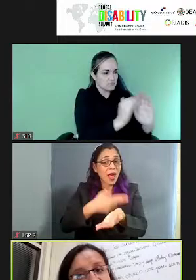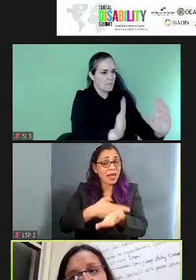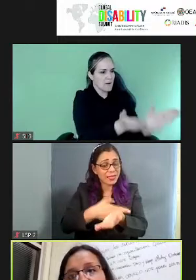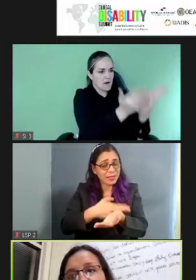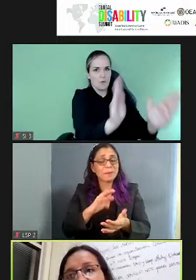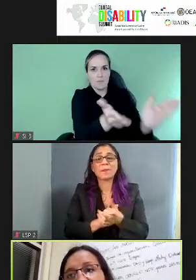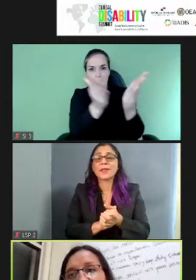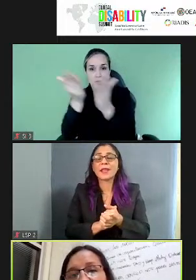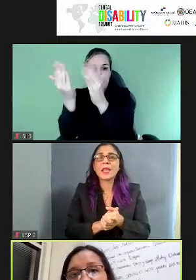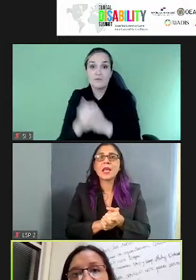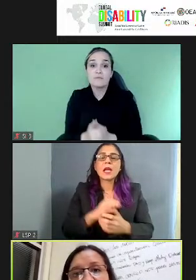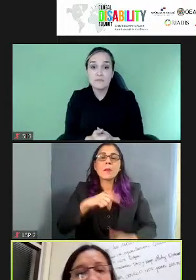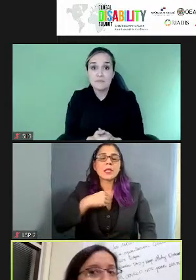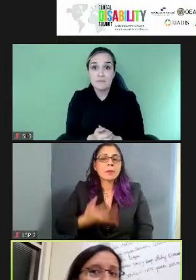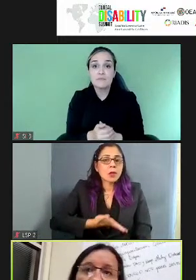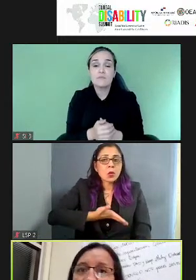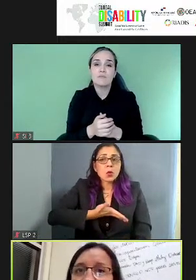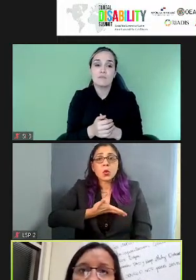is